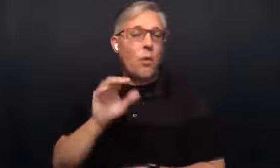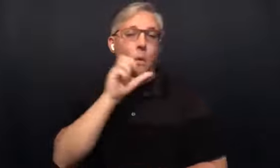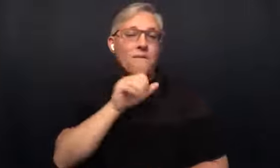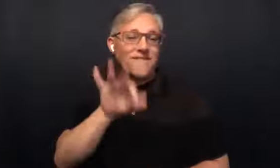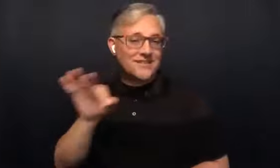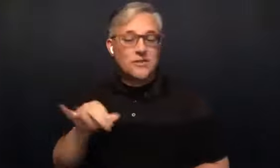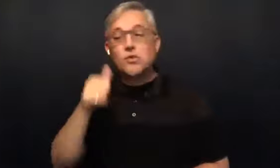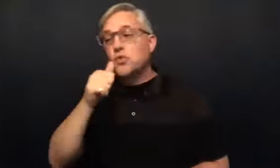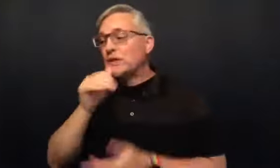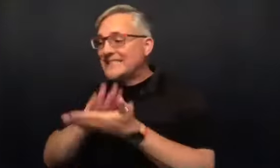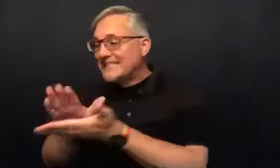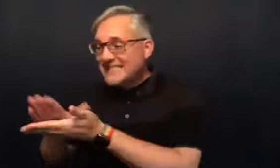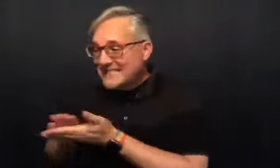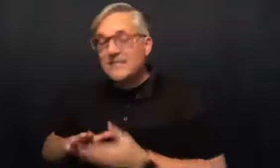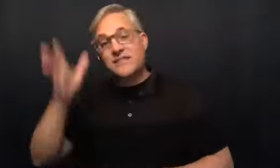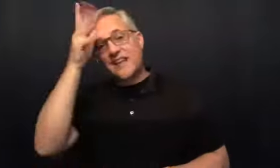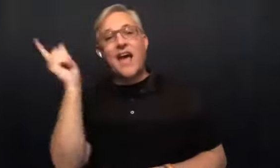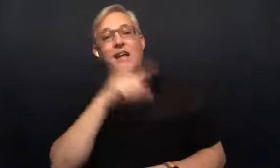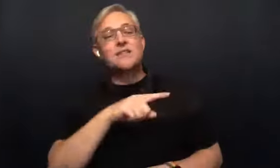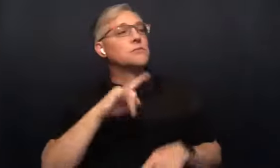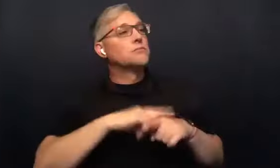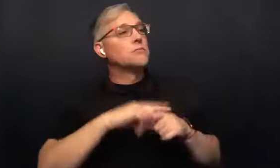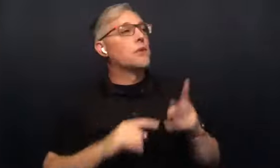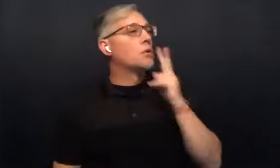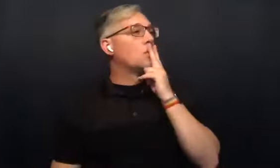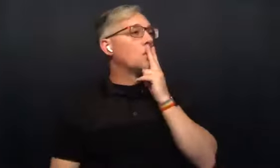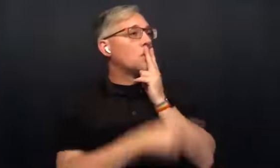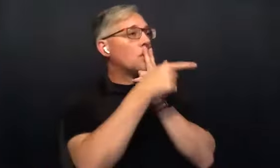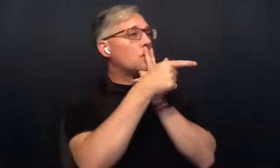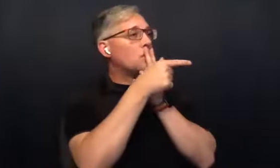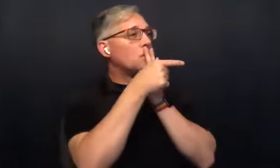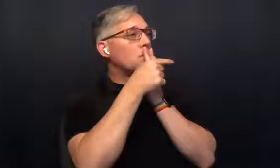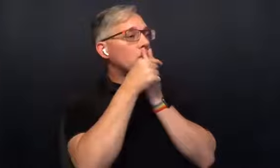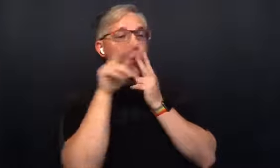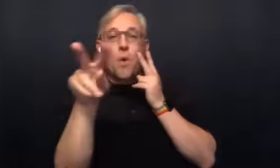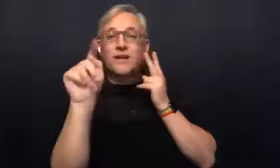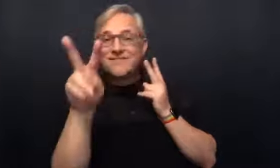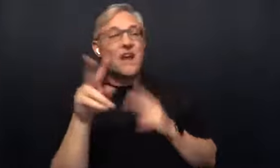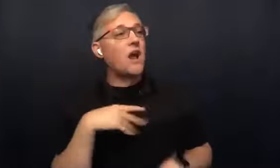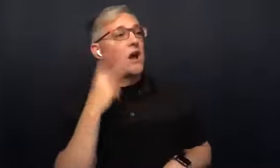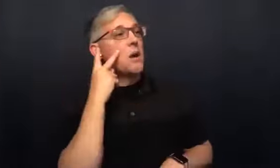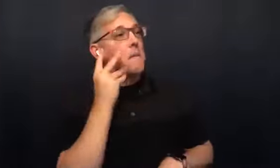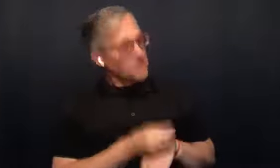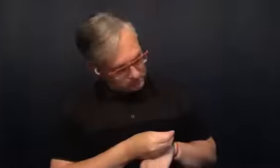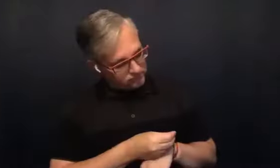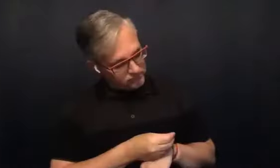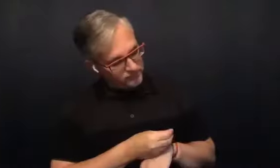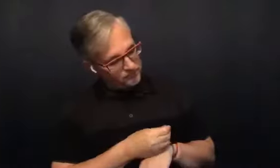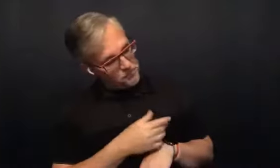his cigarettes until they would just burn. You know, he'd have a 2-inch ash on it. And he'd pass out and he'd get up and do one or two things. He'd go pee in the fireplace